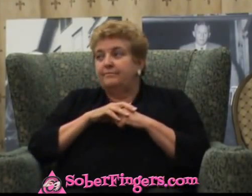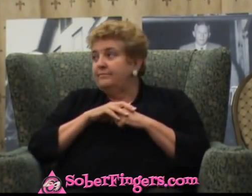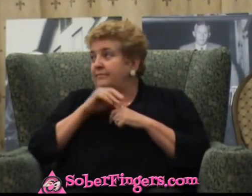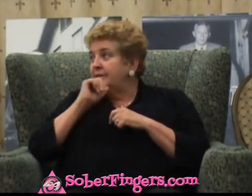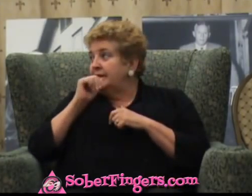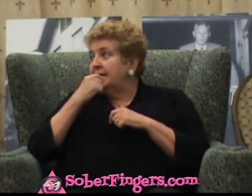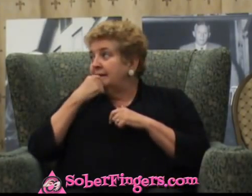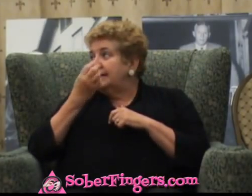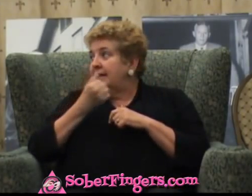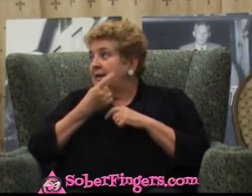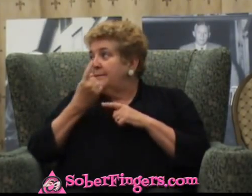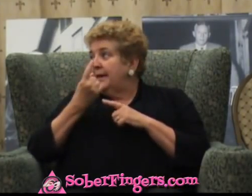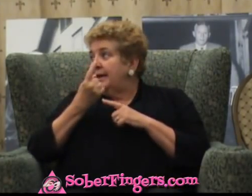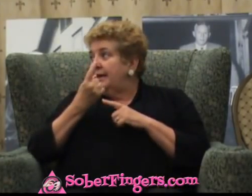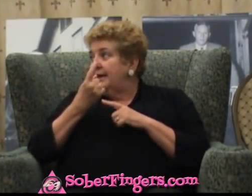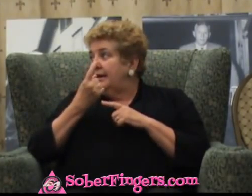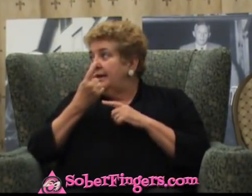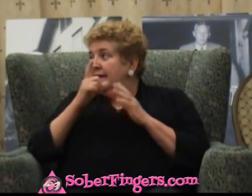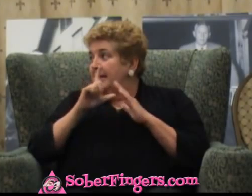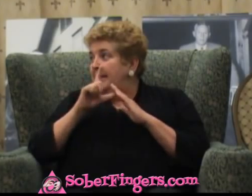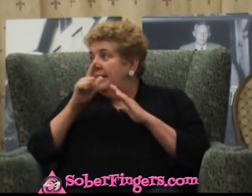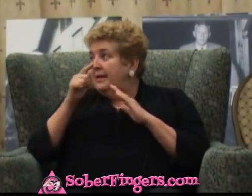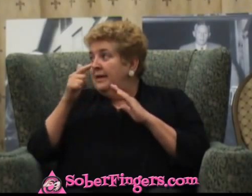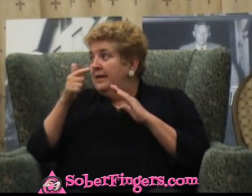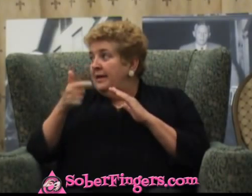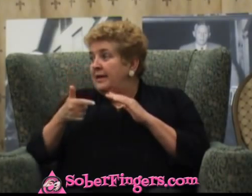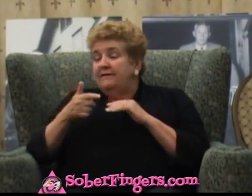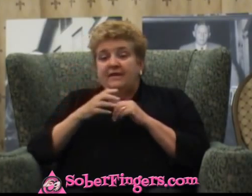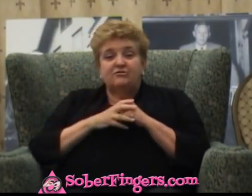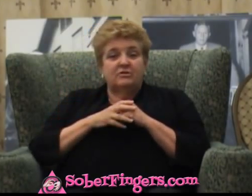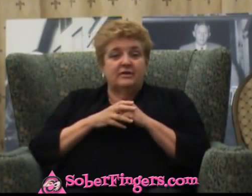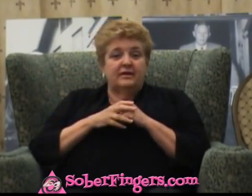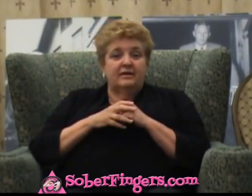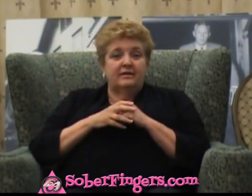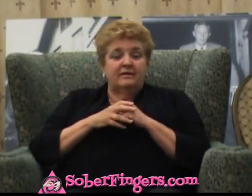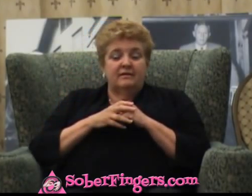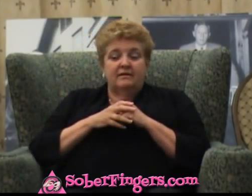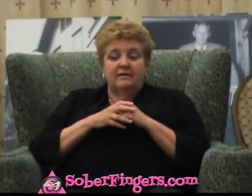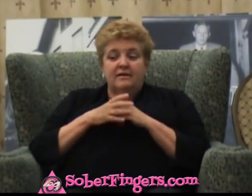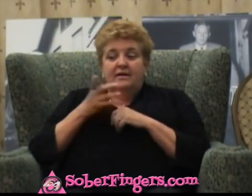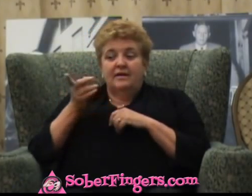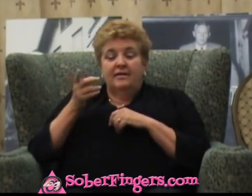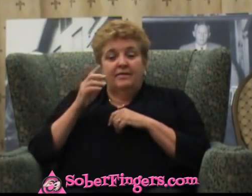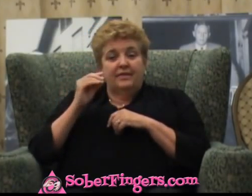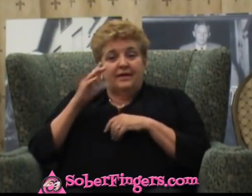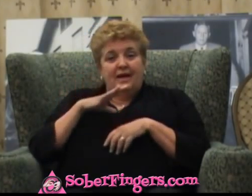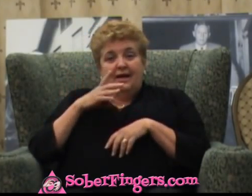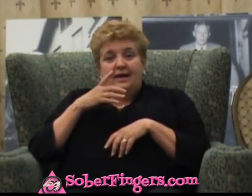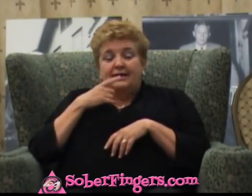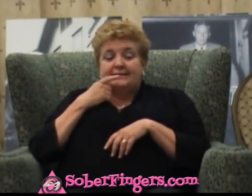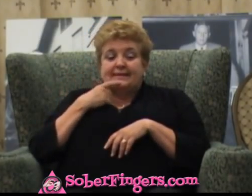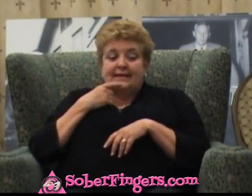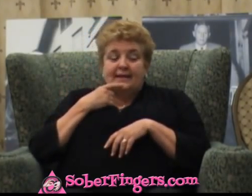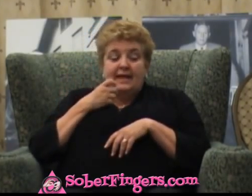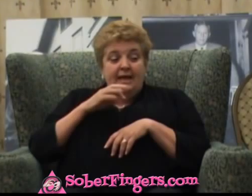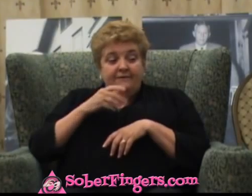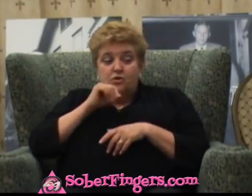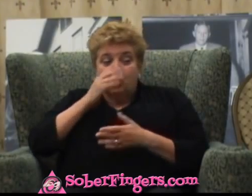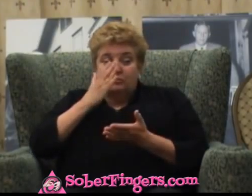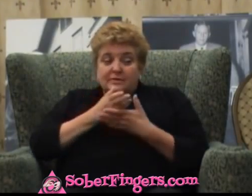anybody. And eventually he gave me that same ultimatum. If you drink again, I will put you on a plane to Florida. He went to work. I went to the liquor store. The next day I was on a plane back to